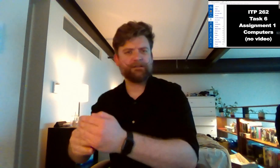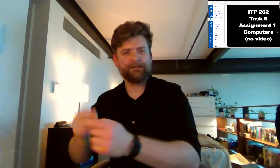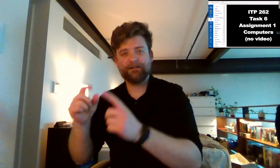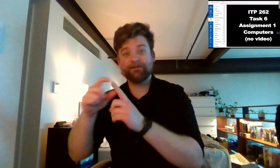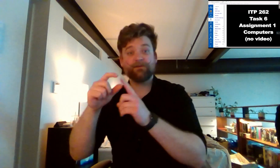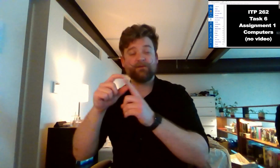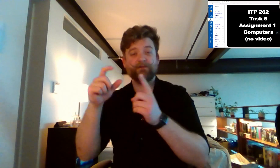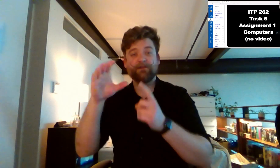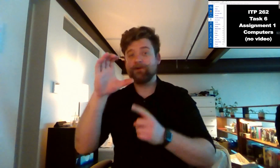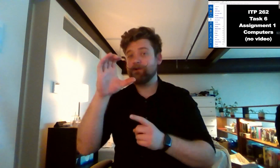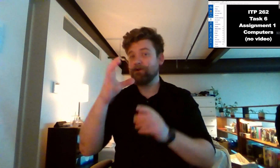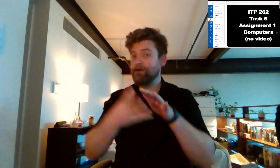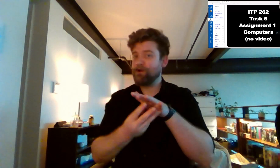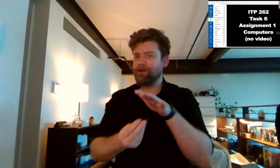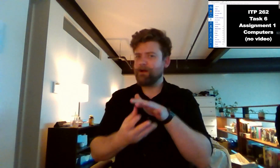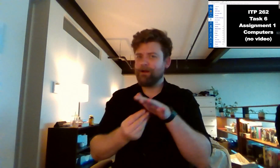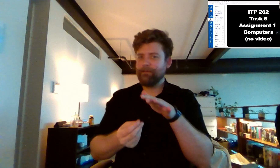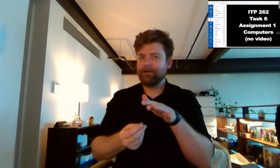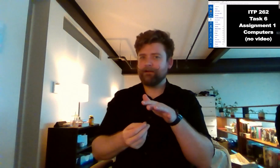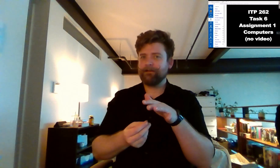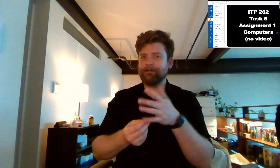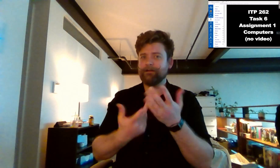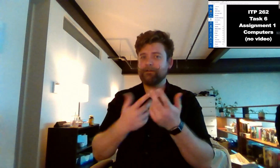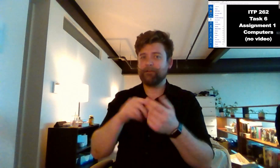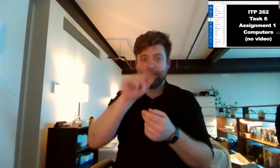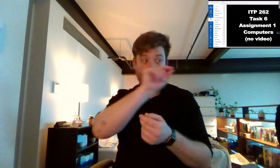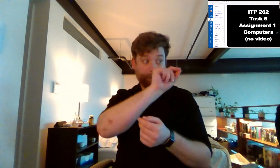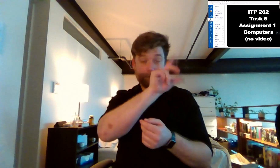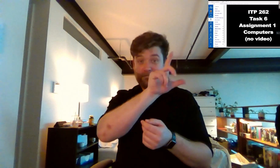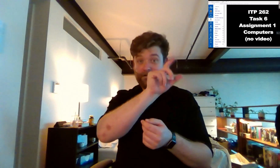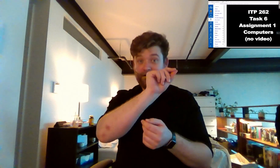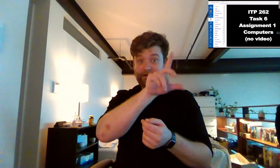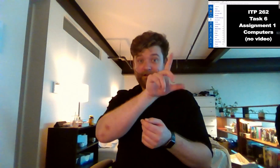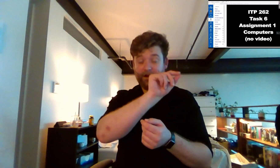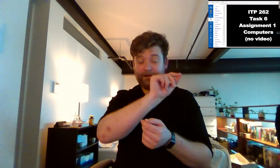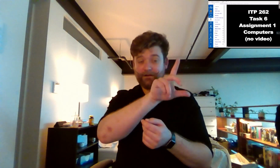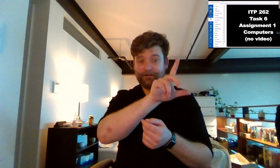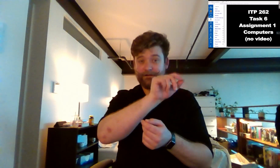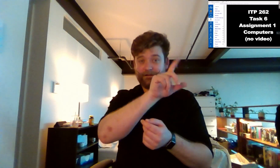The blinking light, right? It's in the point.